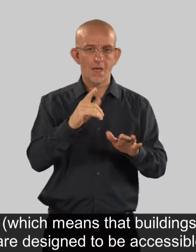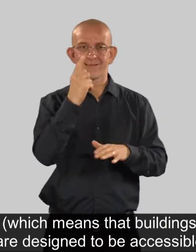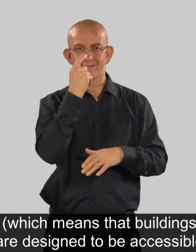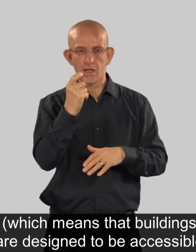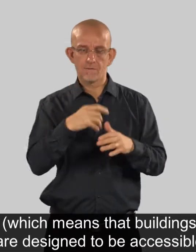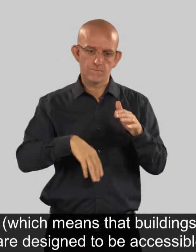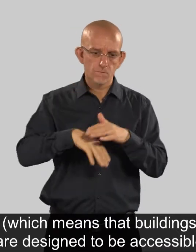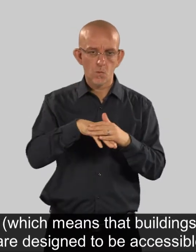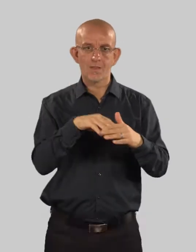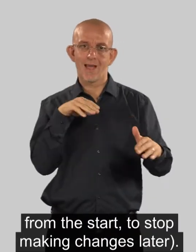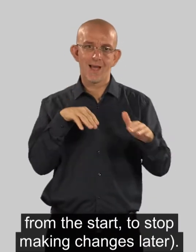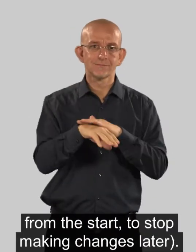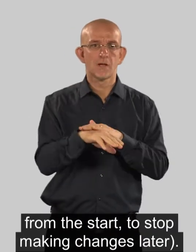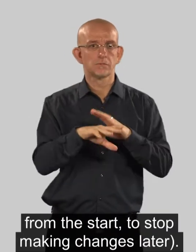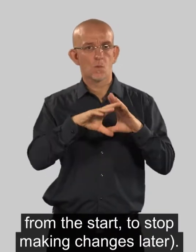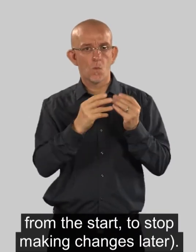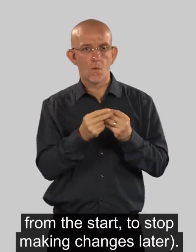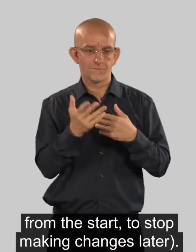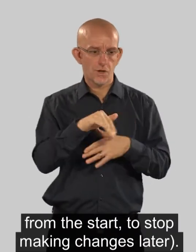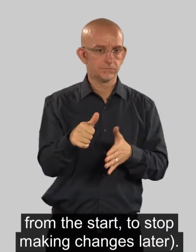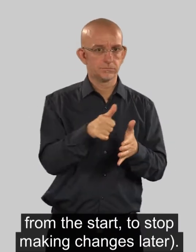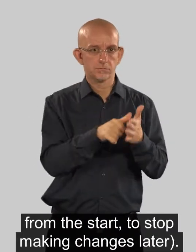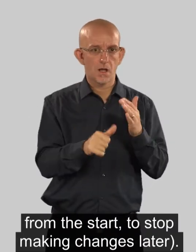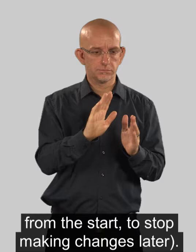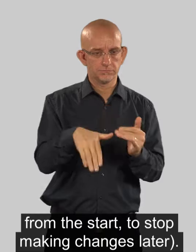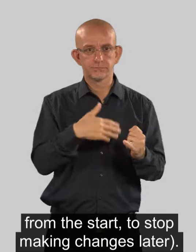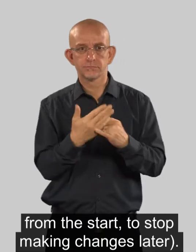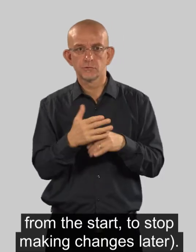accessible from the start, to stop making changes later.